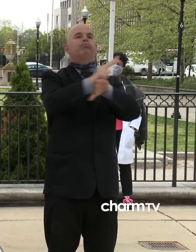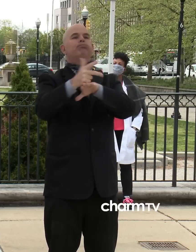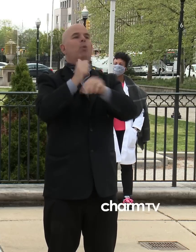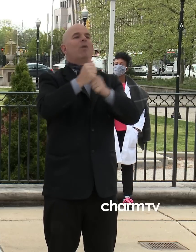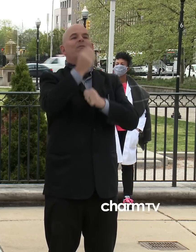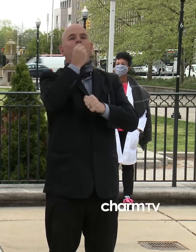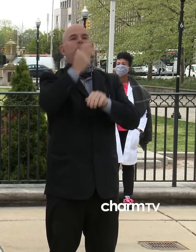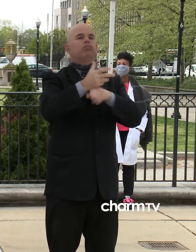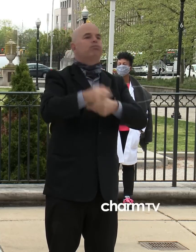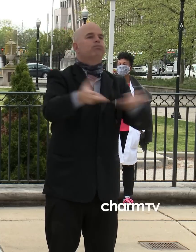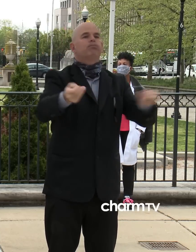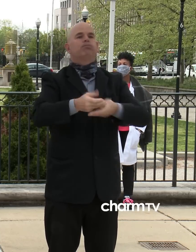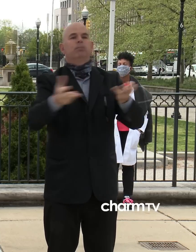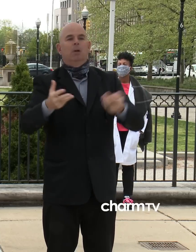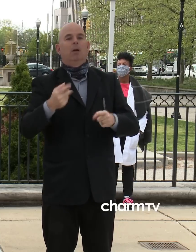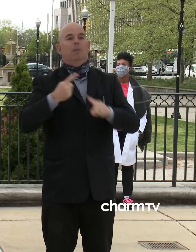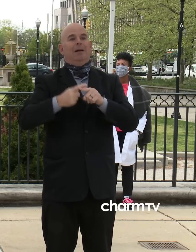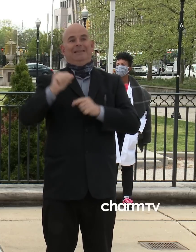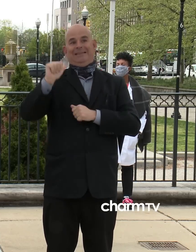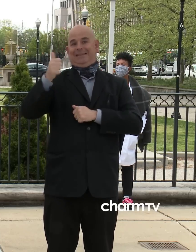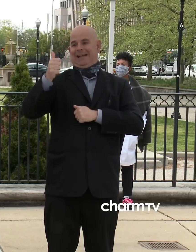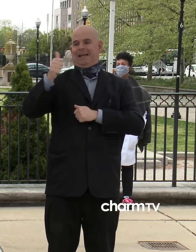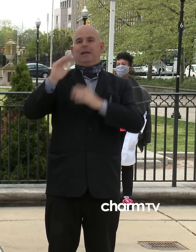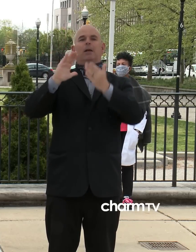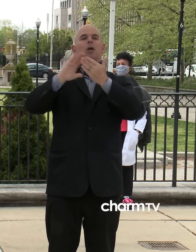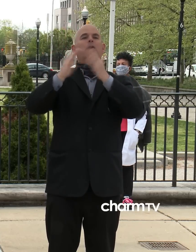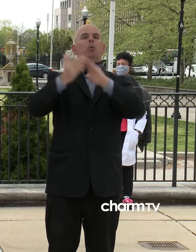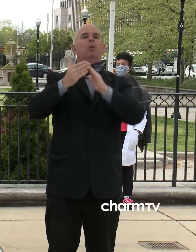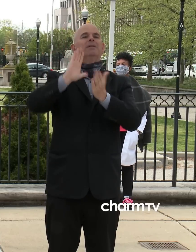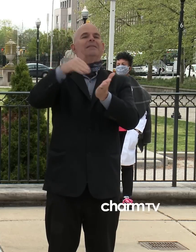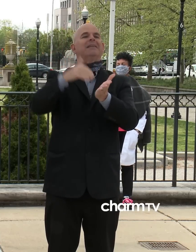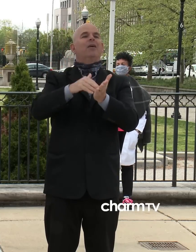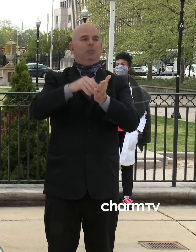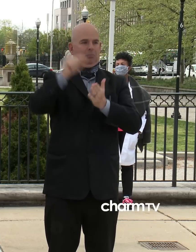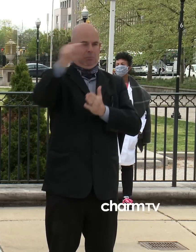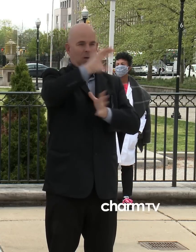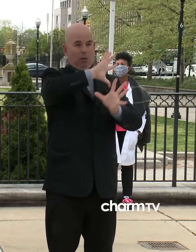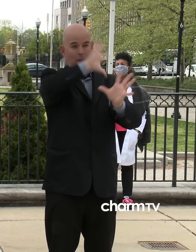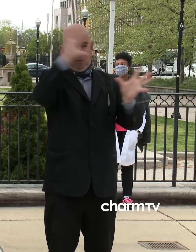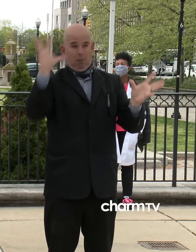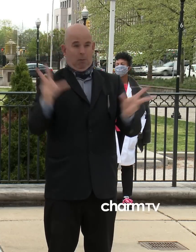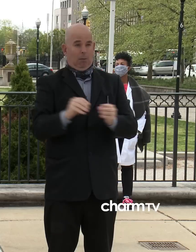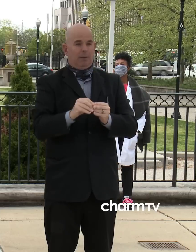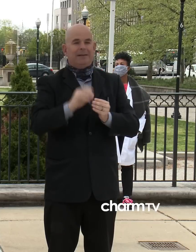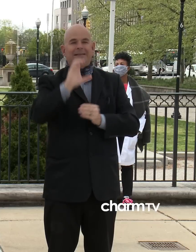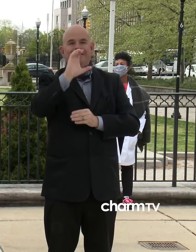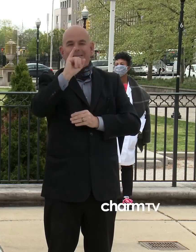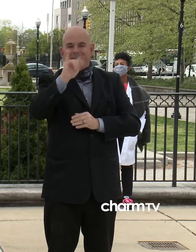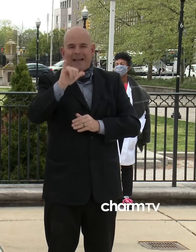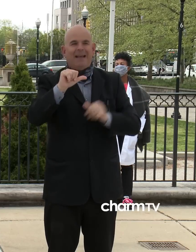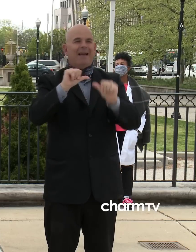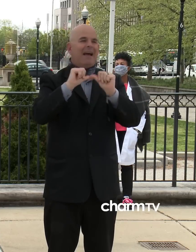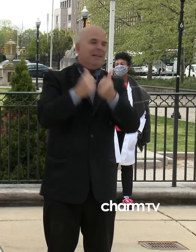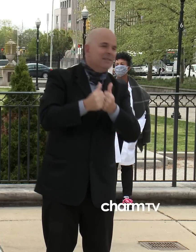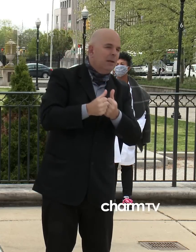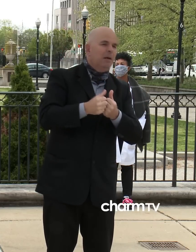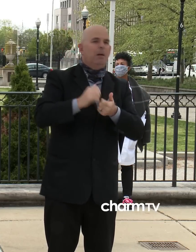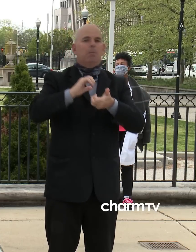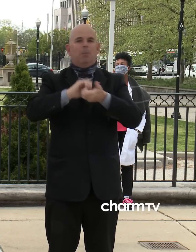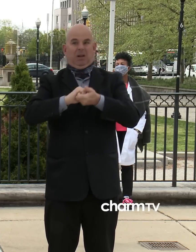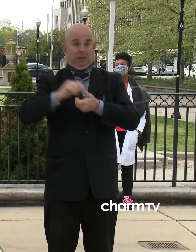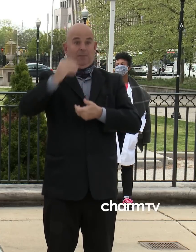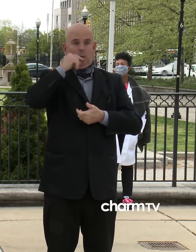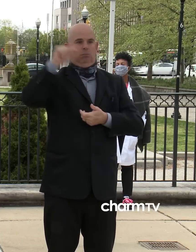sites supported by the Family League. Collectively, city agencies and our partners distributed